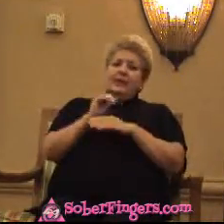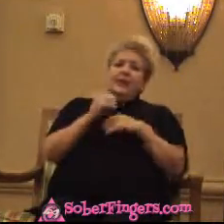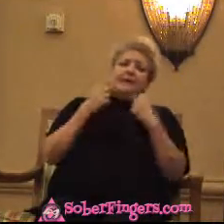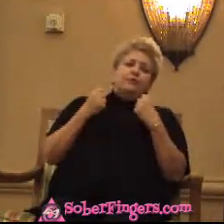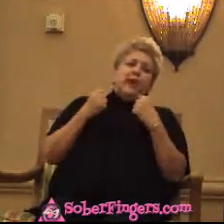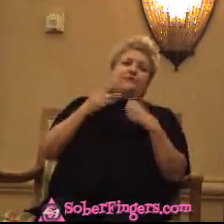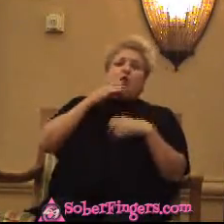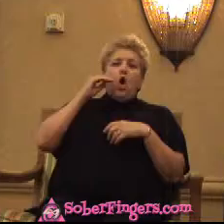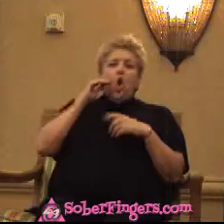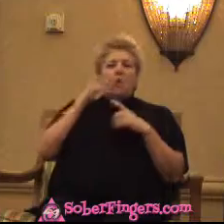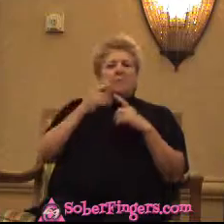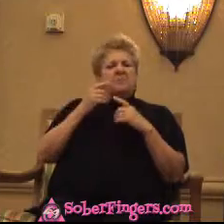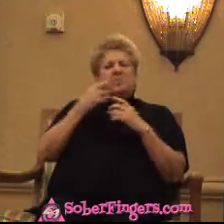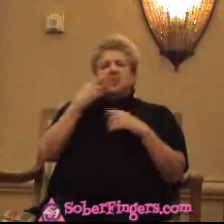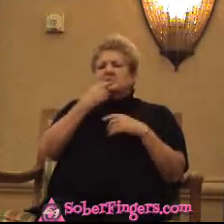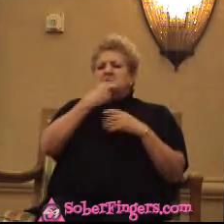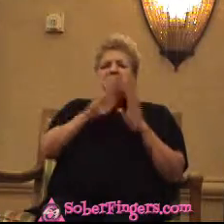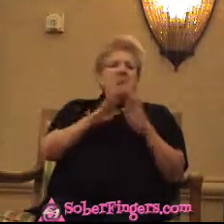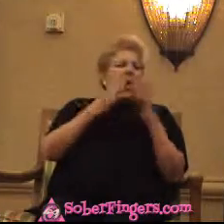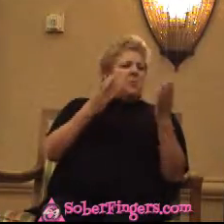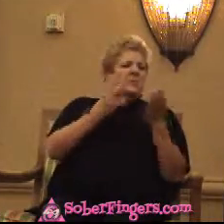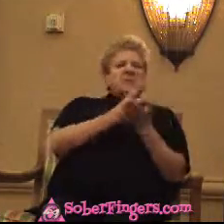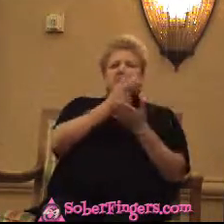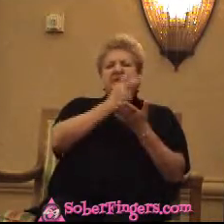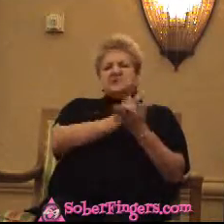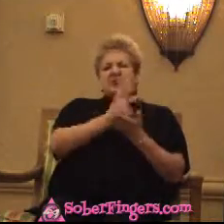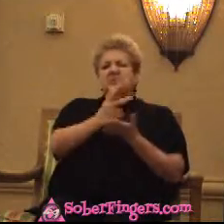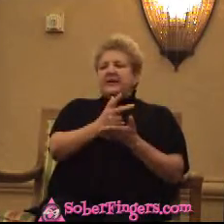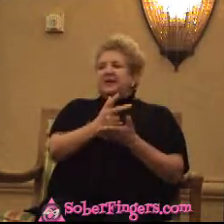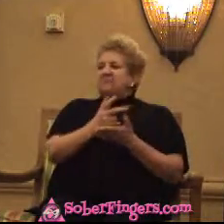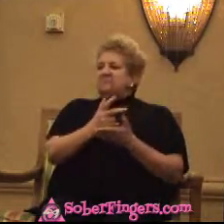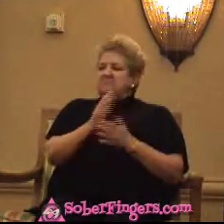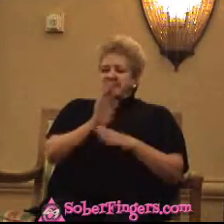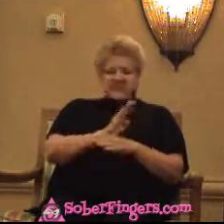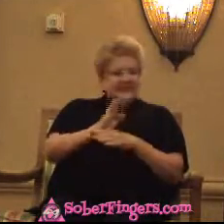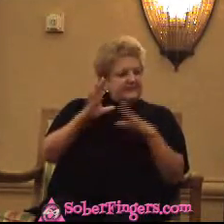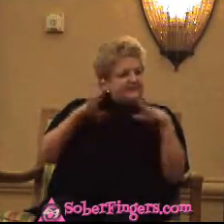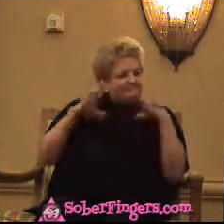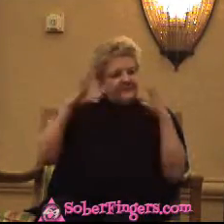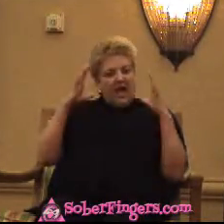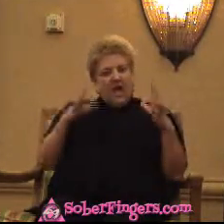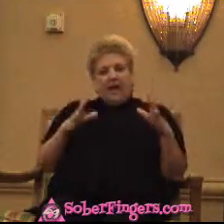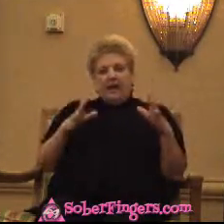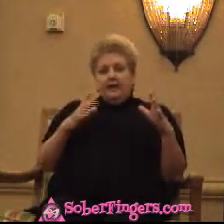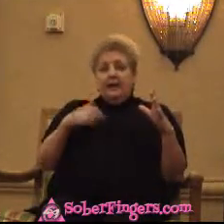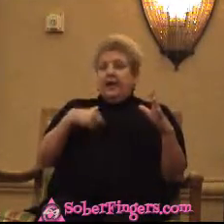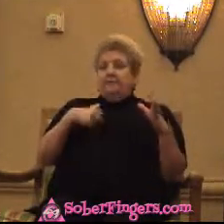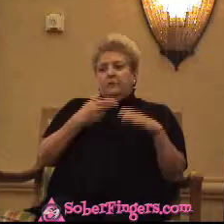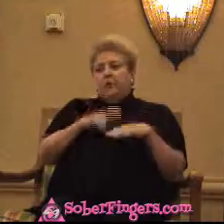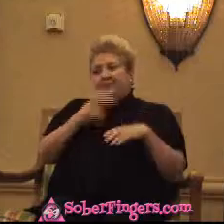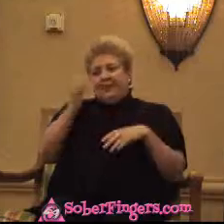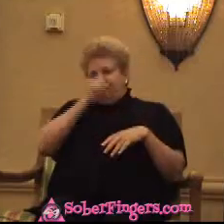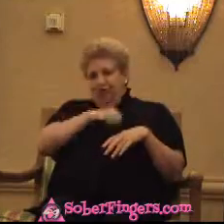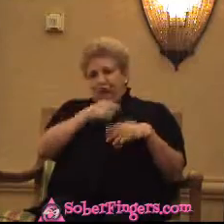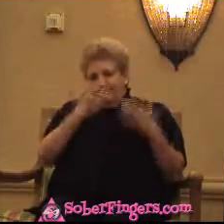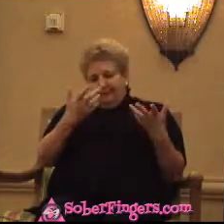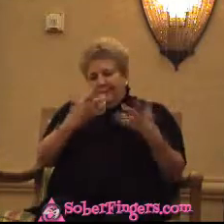now about 2-3 weeks. We're doing great. Business is fantastic. And I'm, of course, drunk. And I stop by this